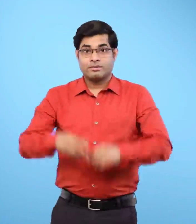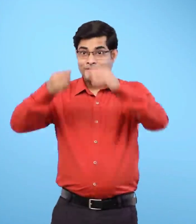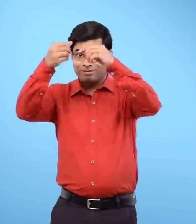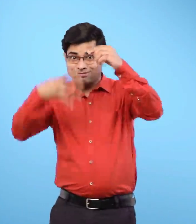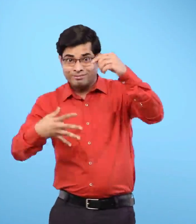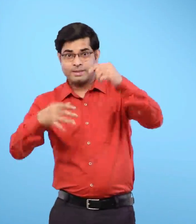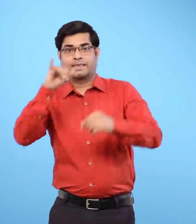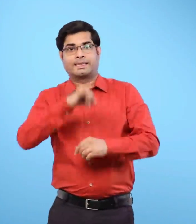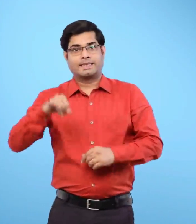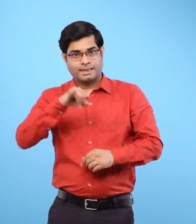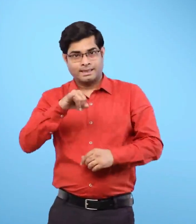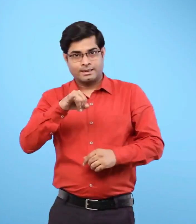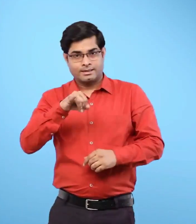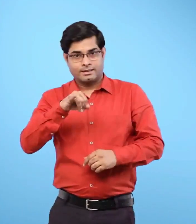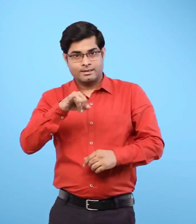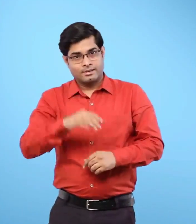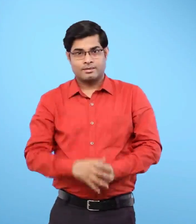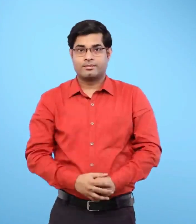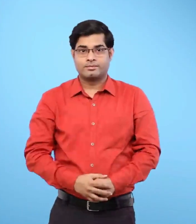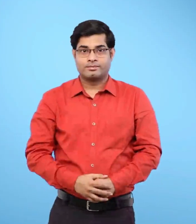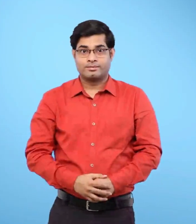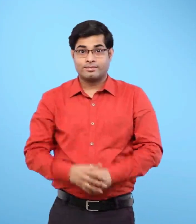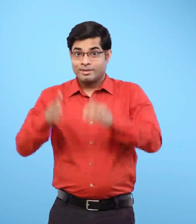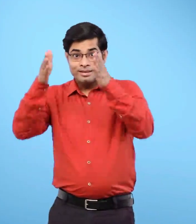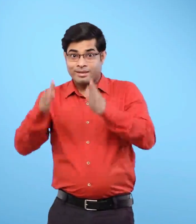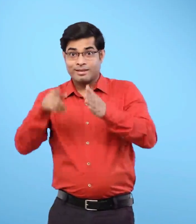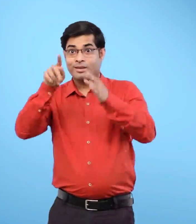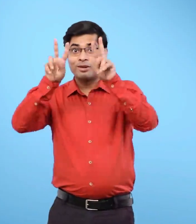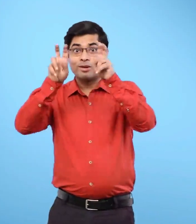Column 1 heading is Name of the Festival.